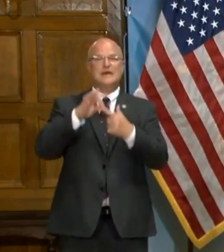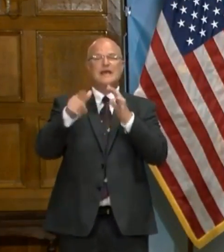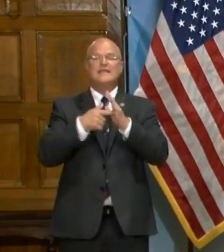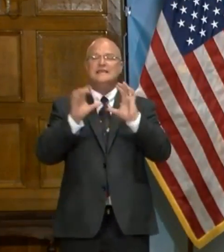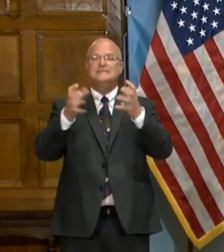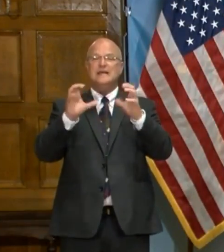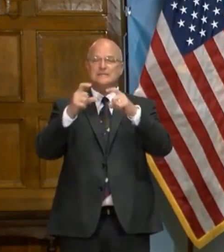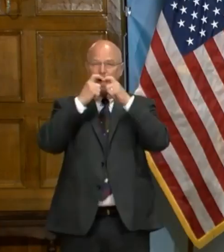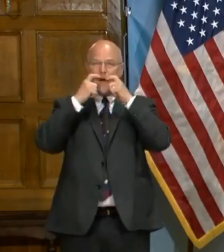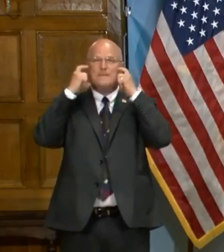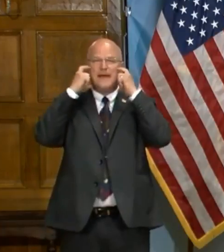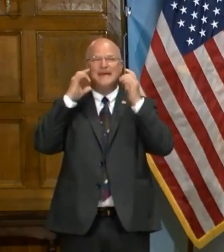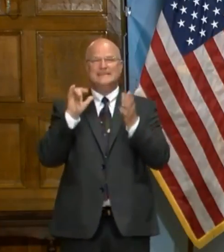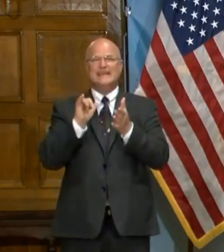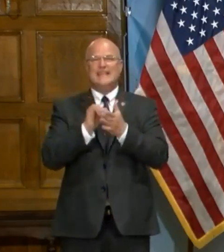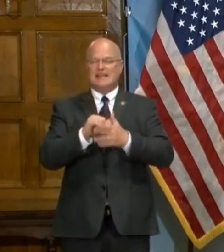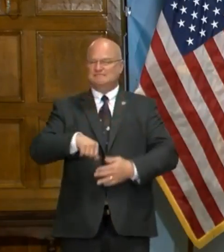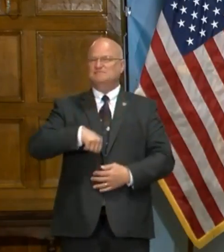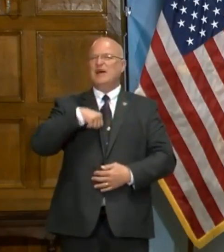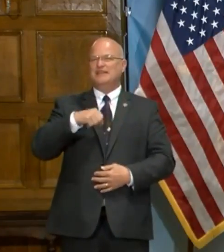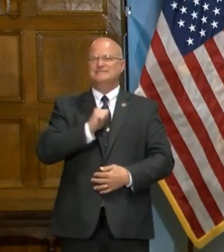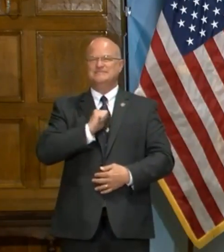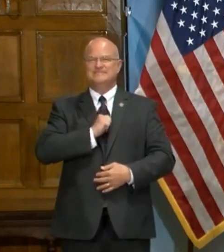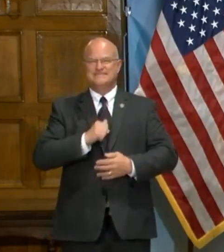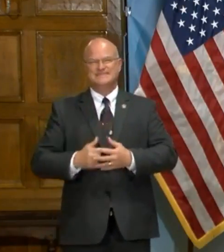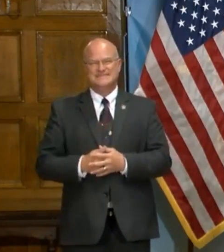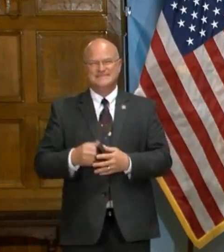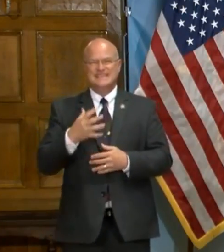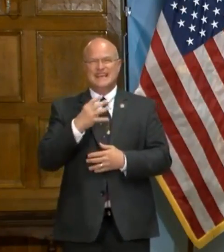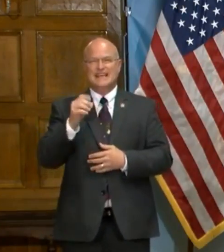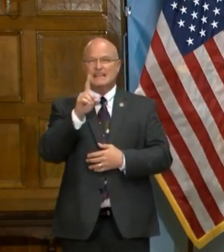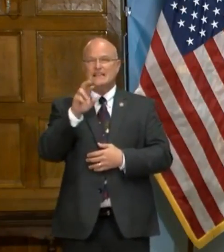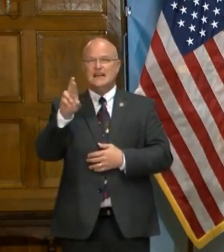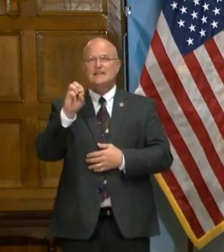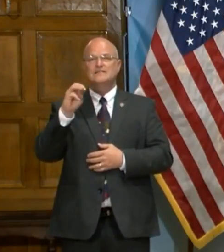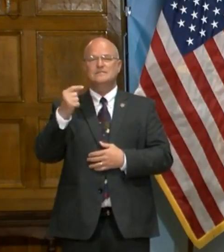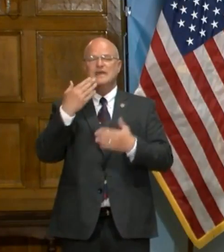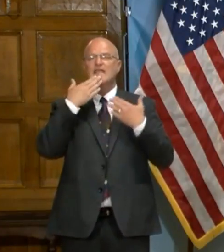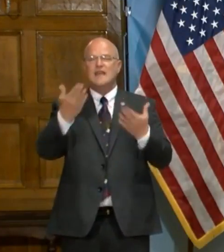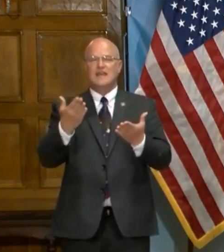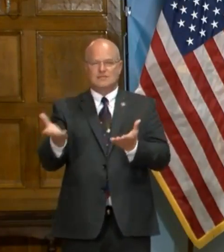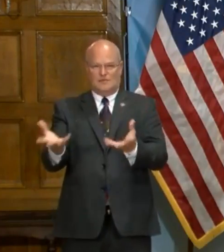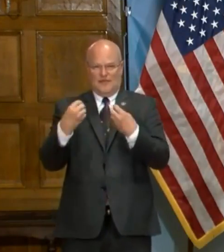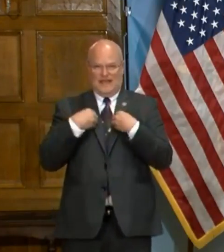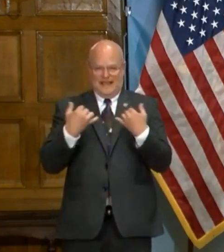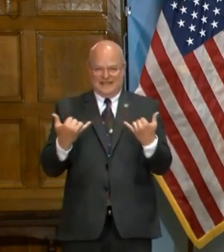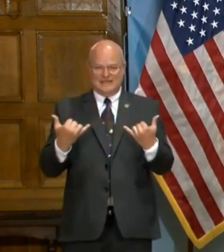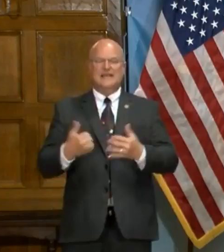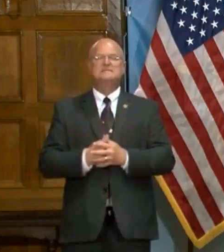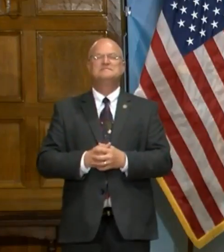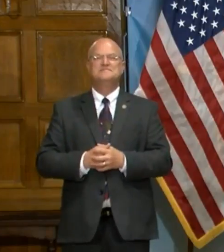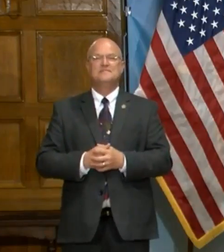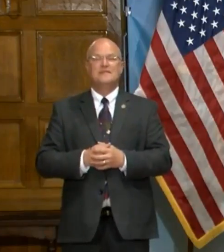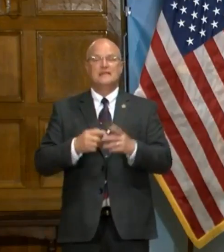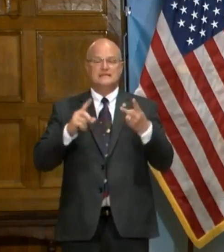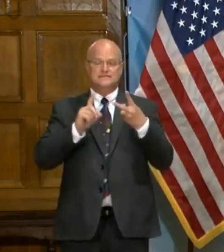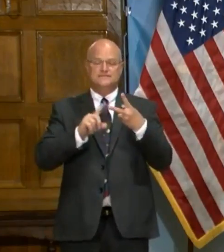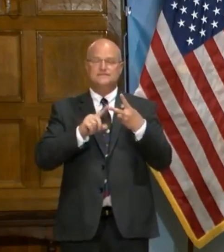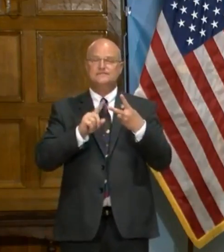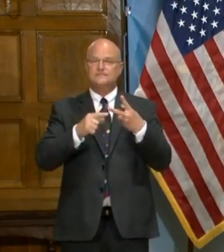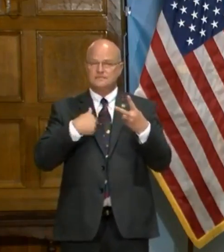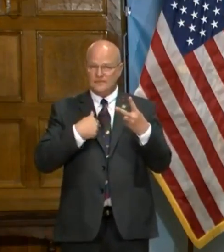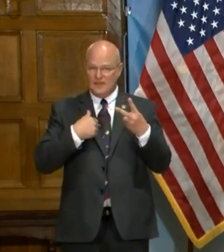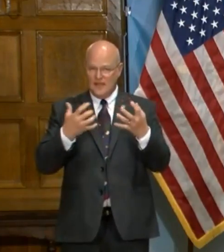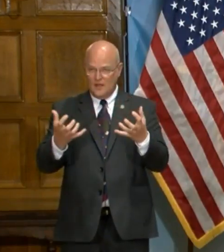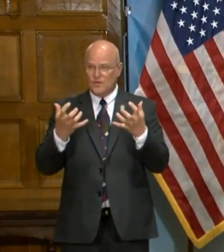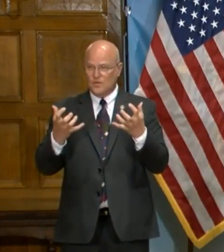especially this basketball mask that I'm very proud of. And Dr. Smith, thank you for providing that to me. Secondly, I